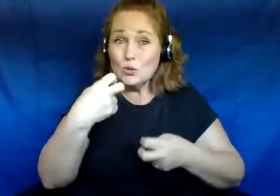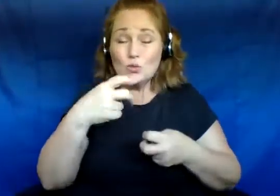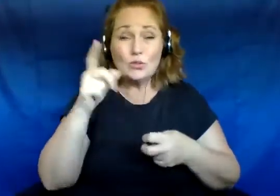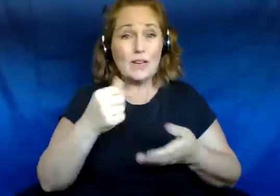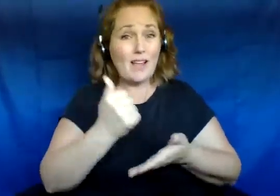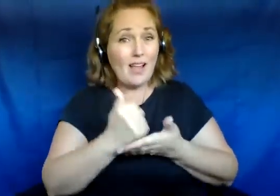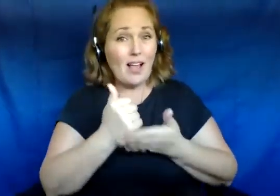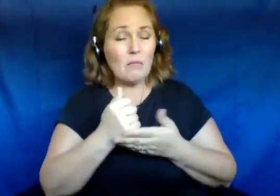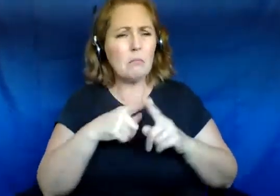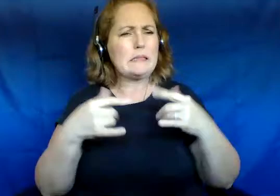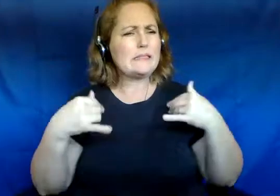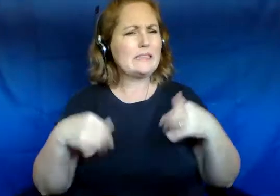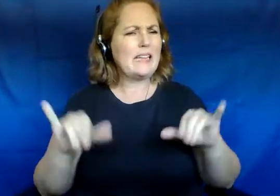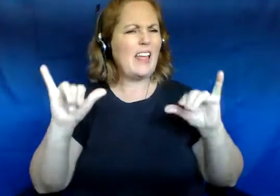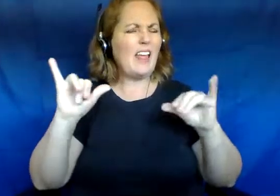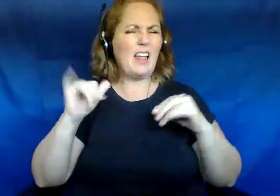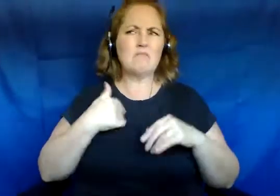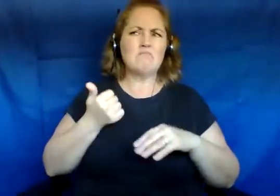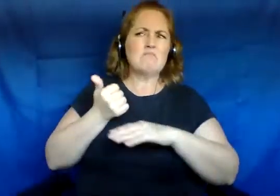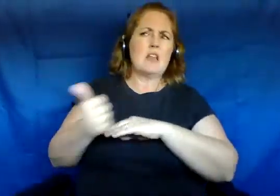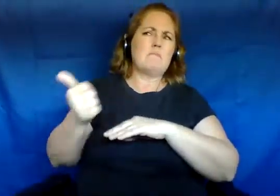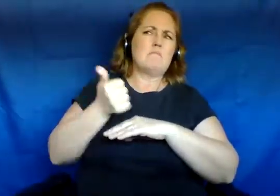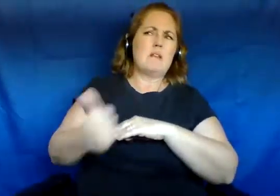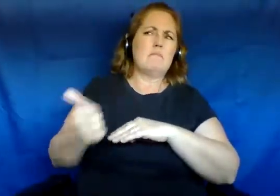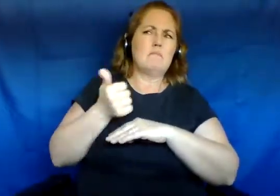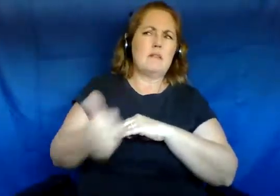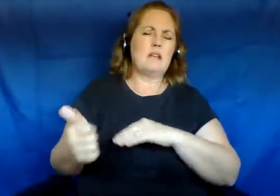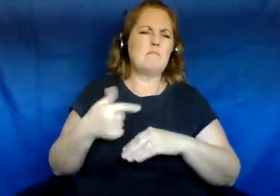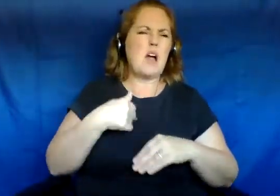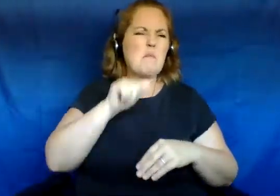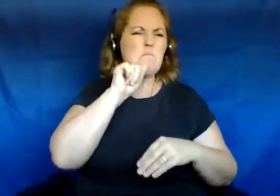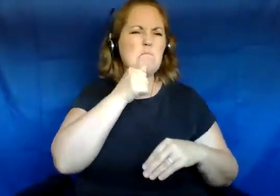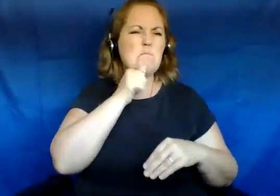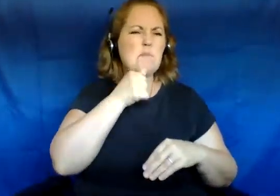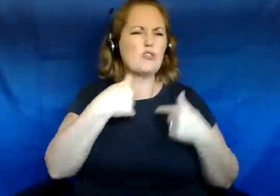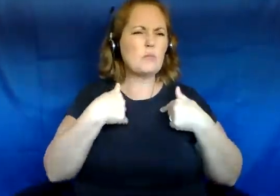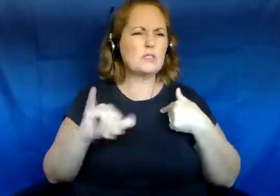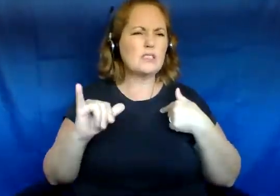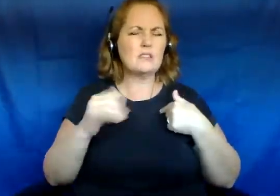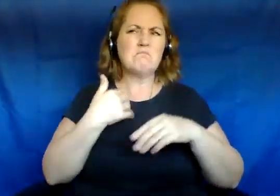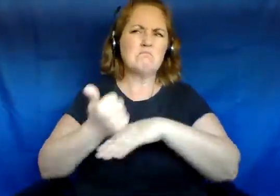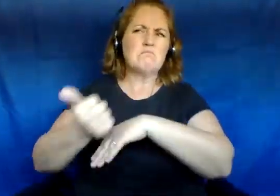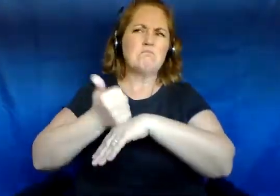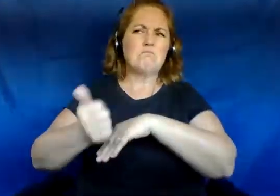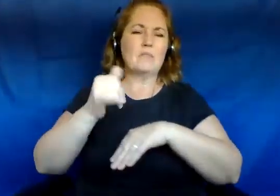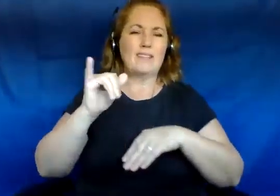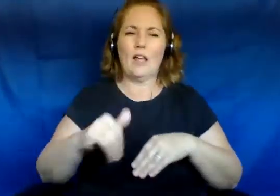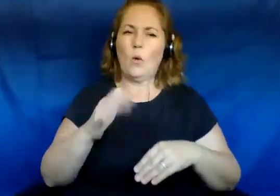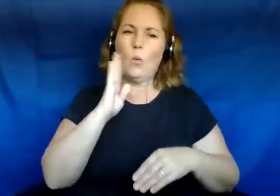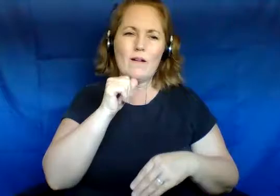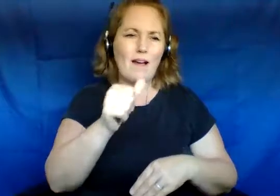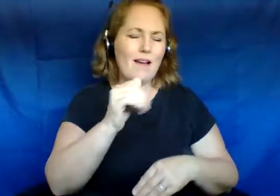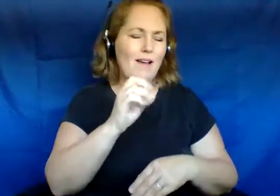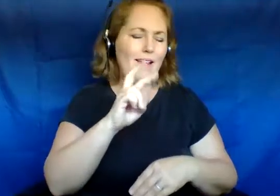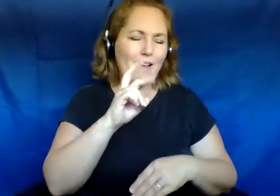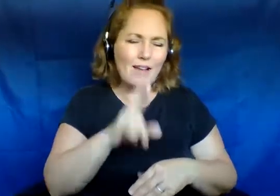still blaming others and you're still miserable, because that will never help you. Blaming other